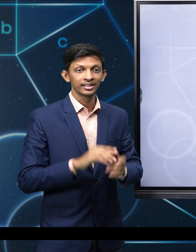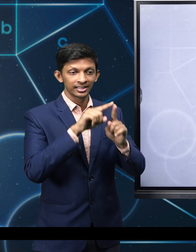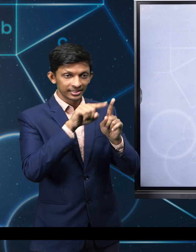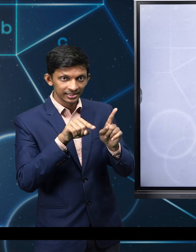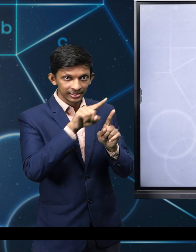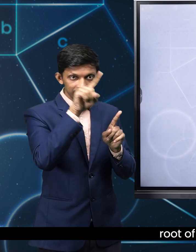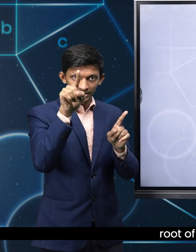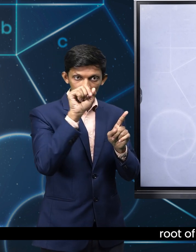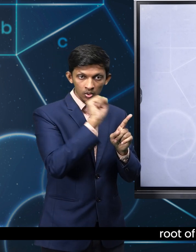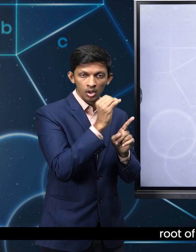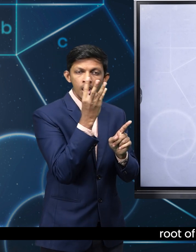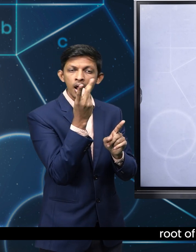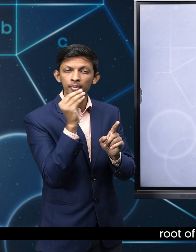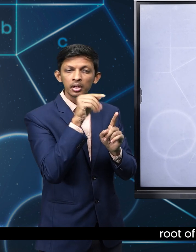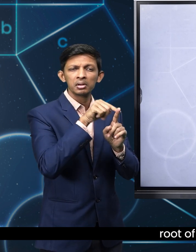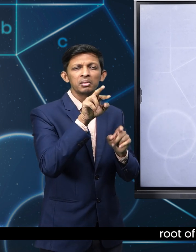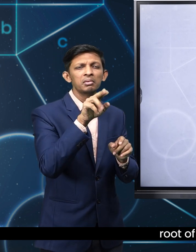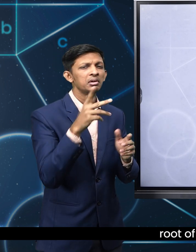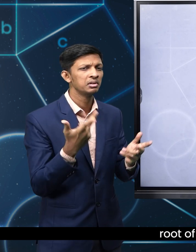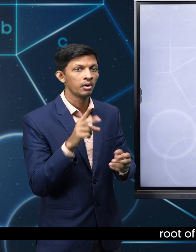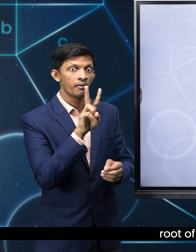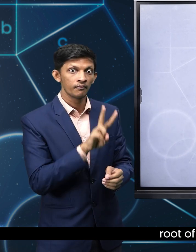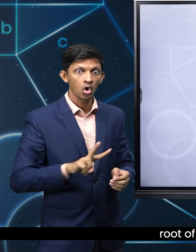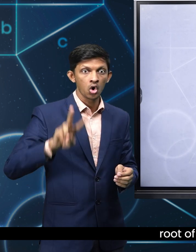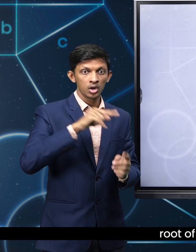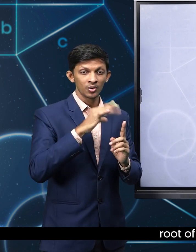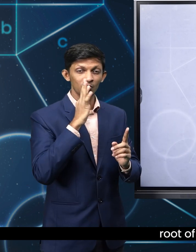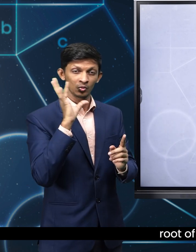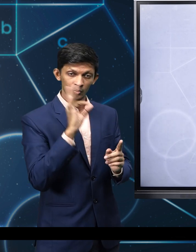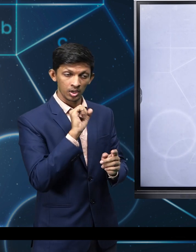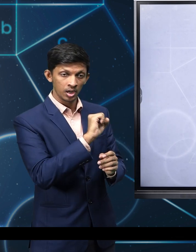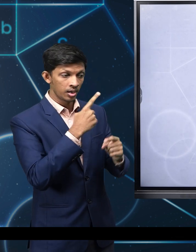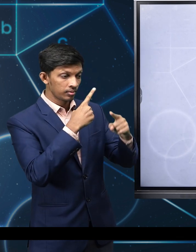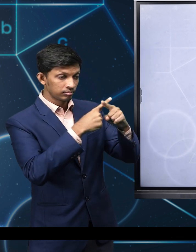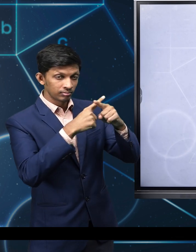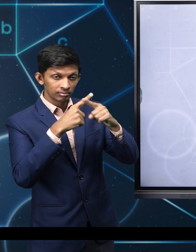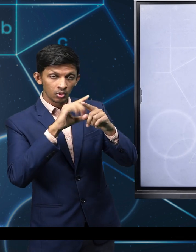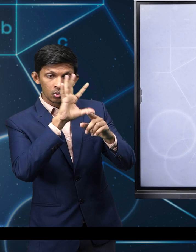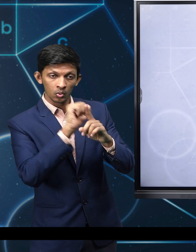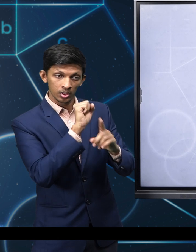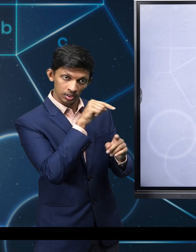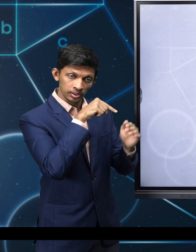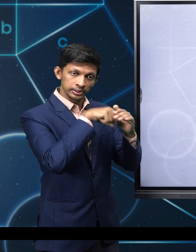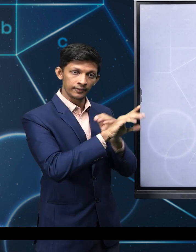A square root of a number is defined as a value that the original number when multiplied by